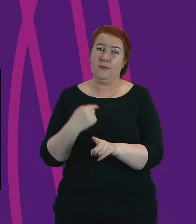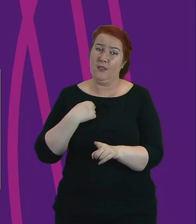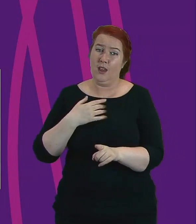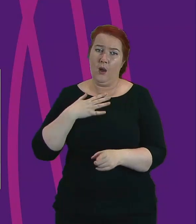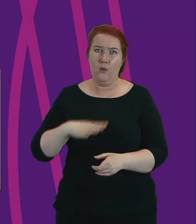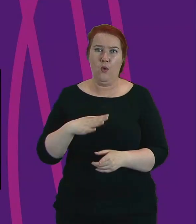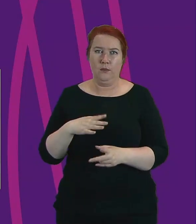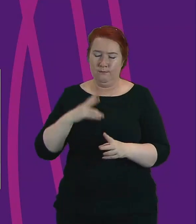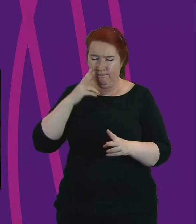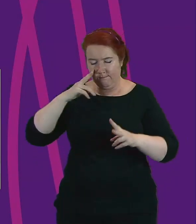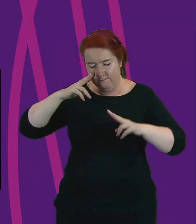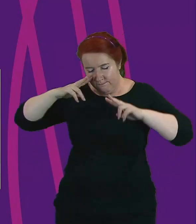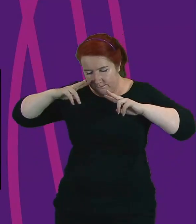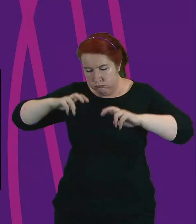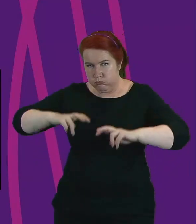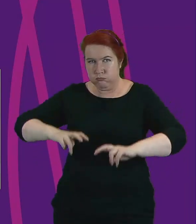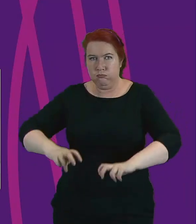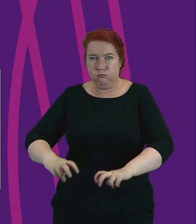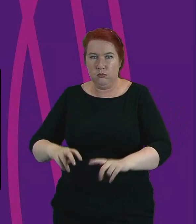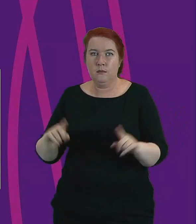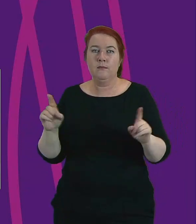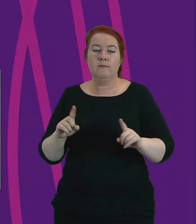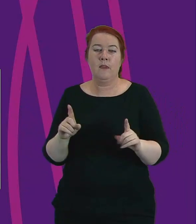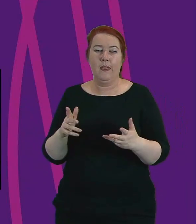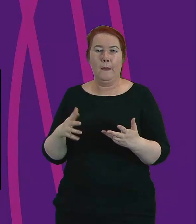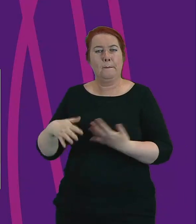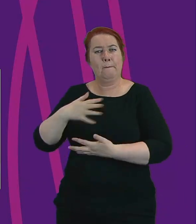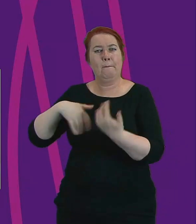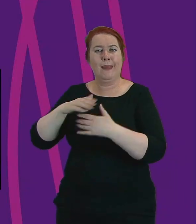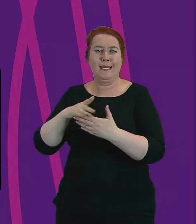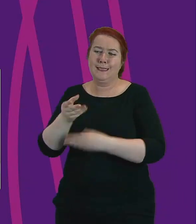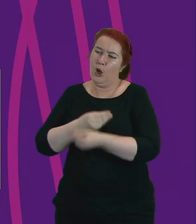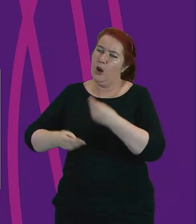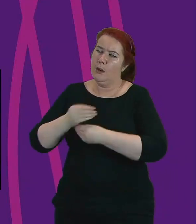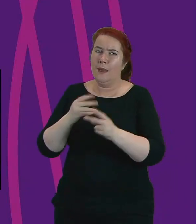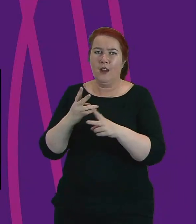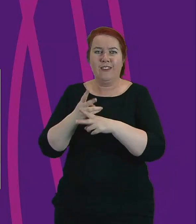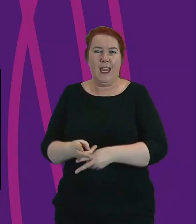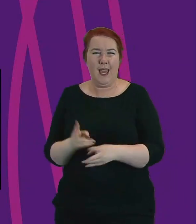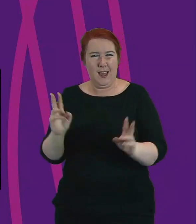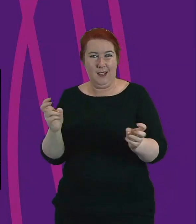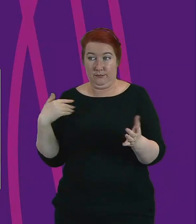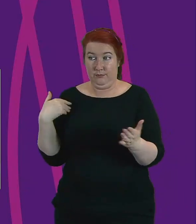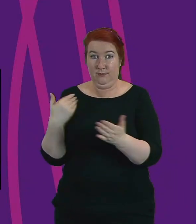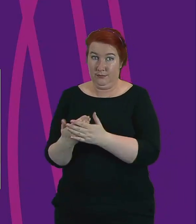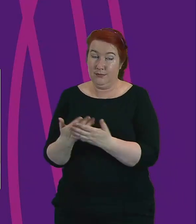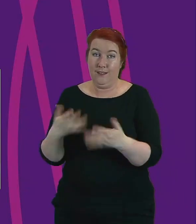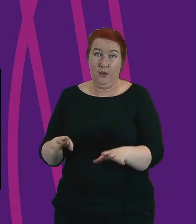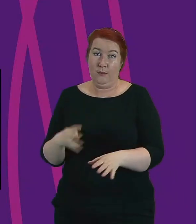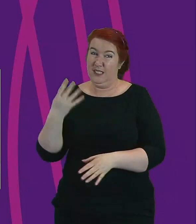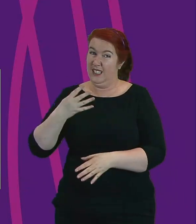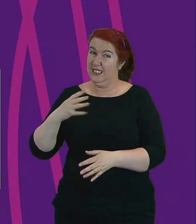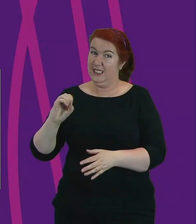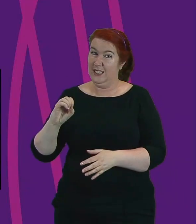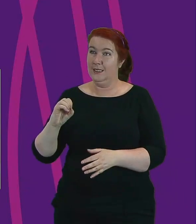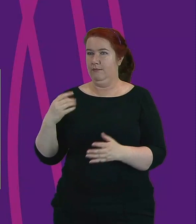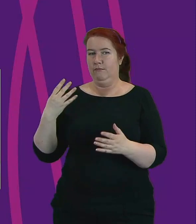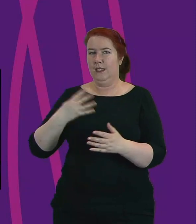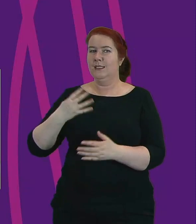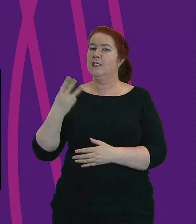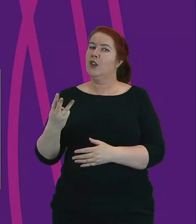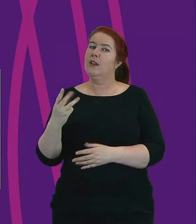dispassionate examination of the so-called mixed economy of care that has been with us since the 1993